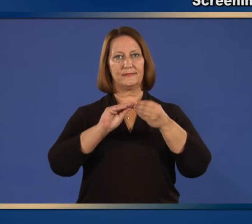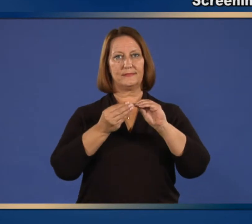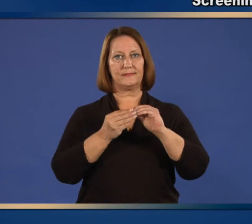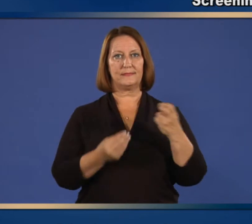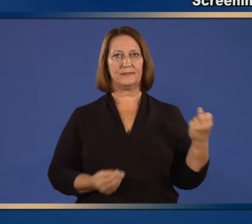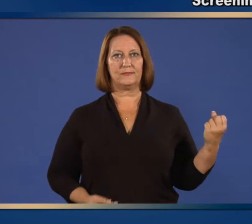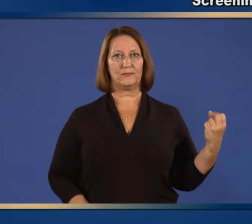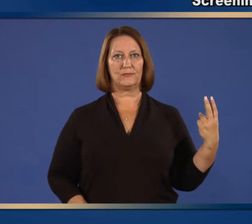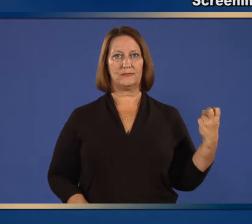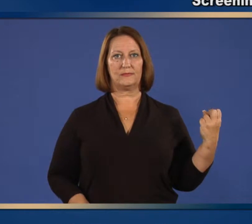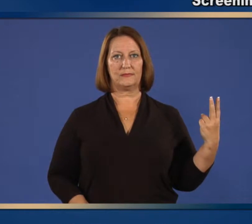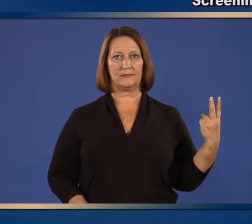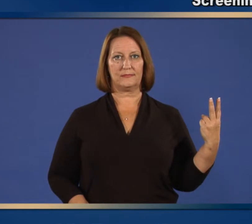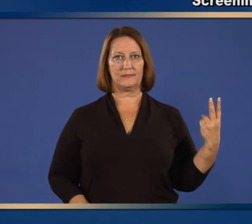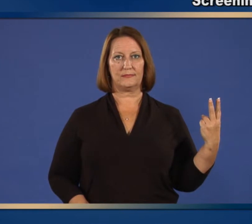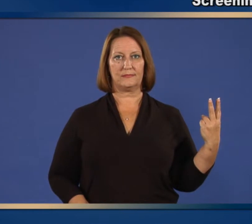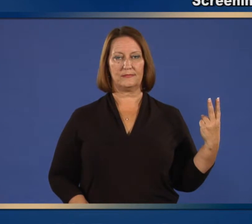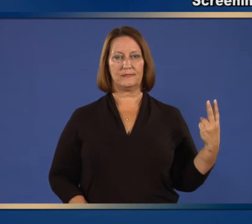22.